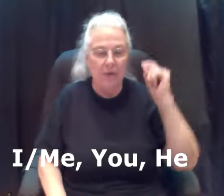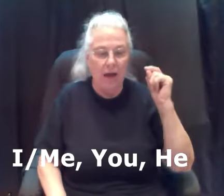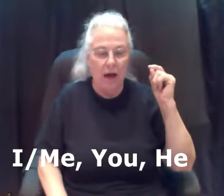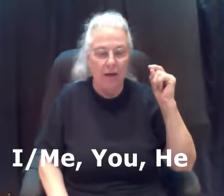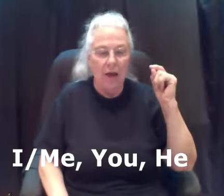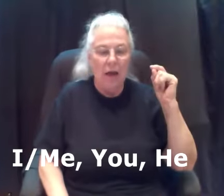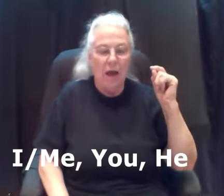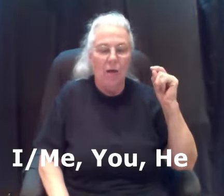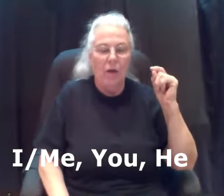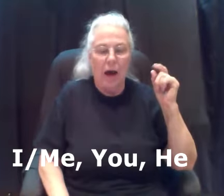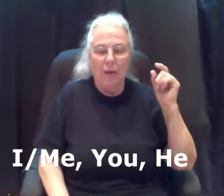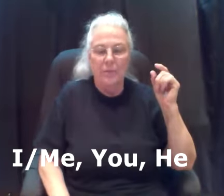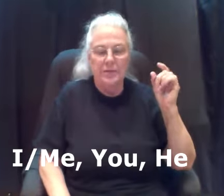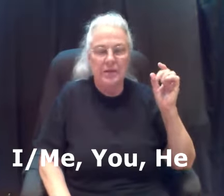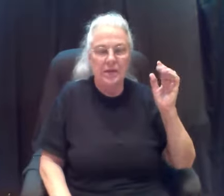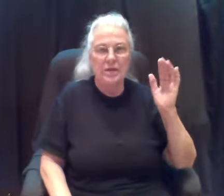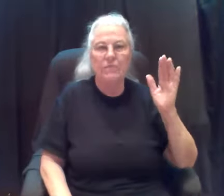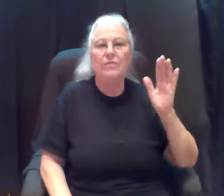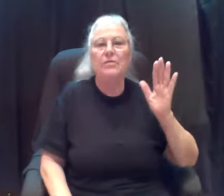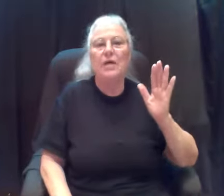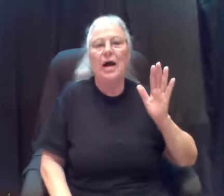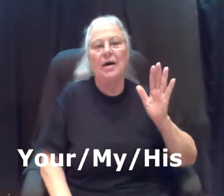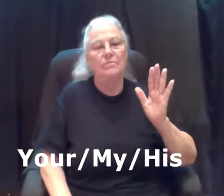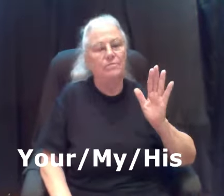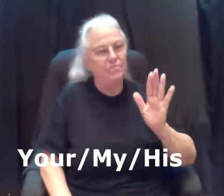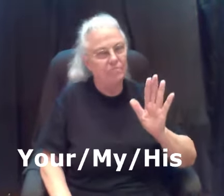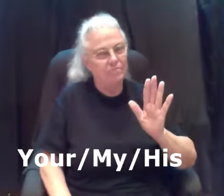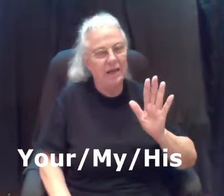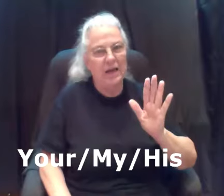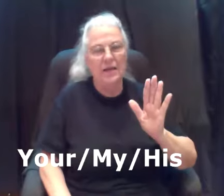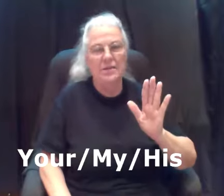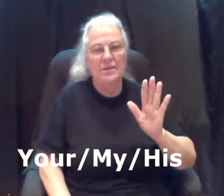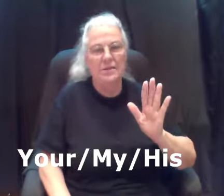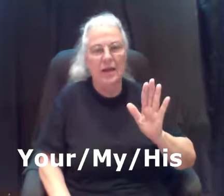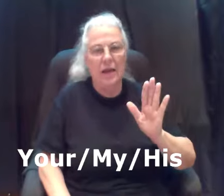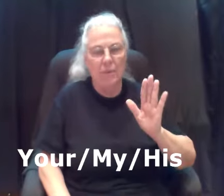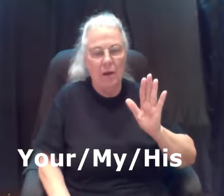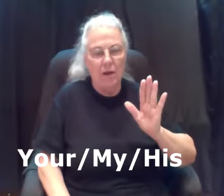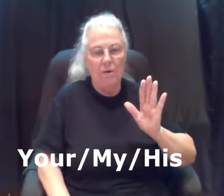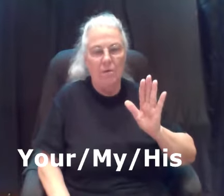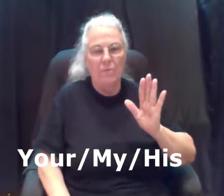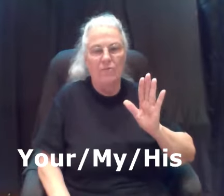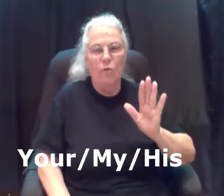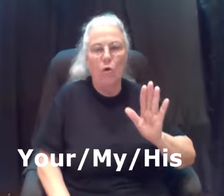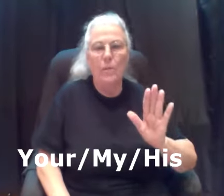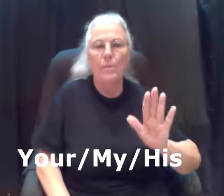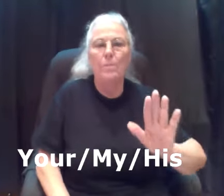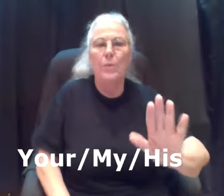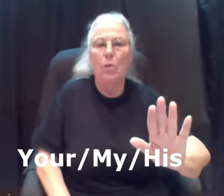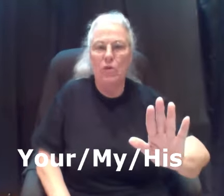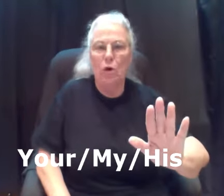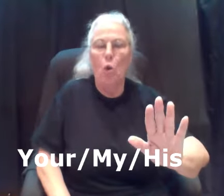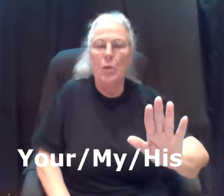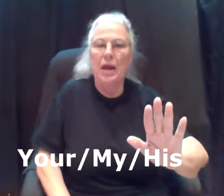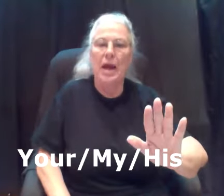God. Possessive, um, it is the same form but with an open hand